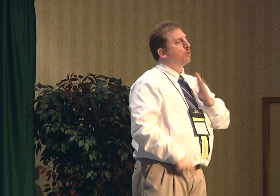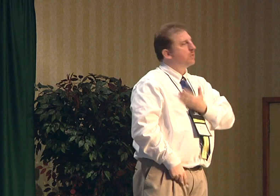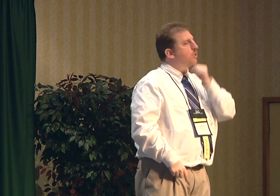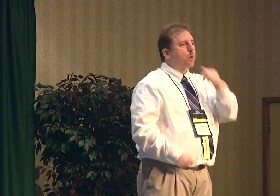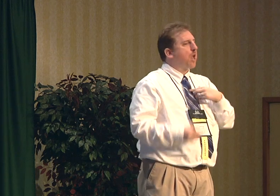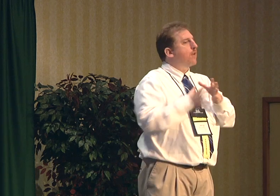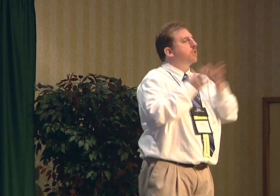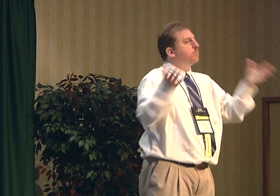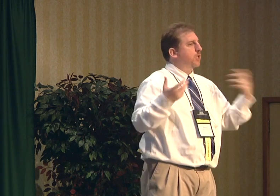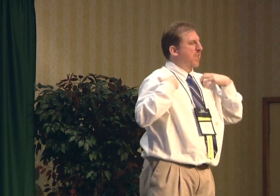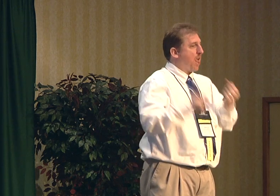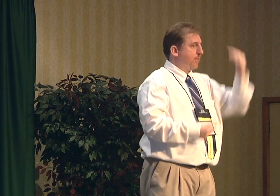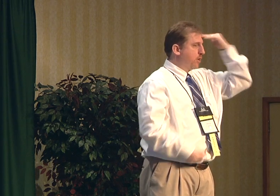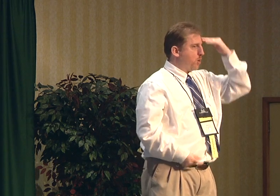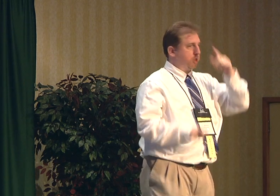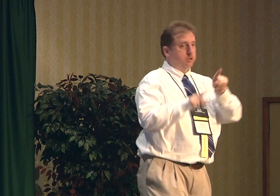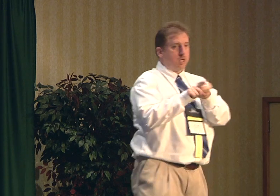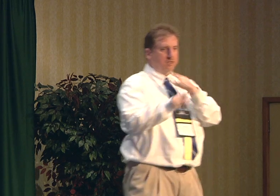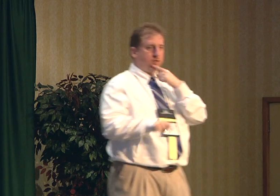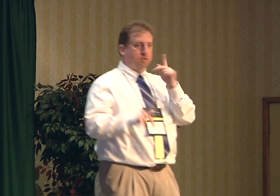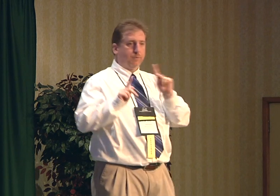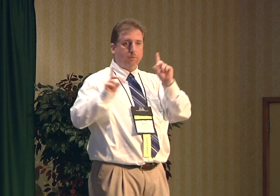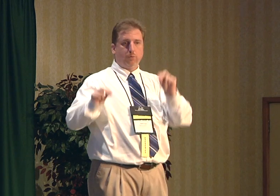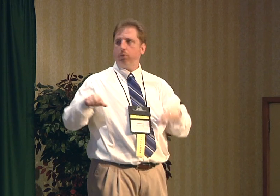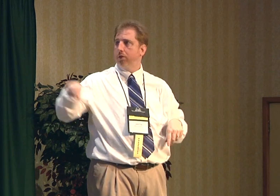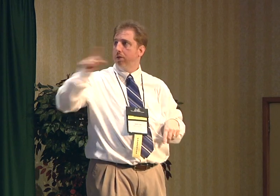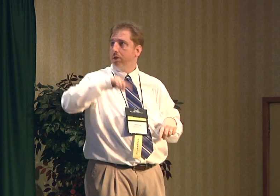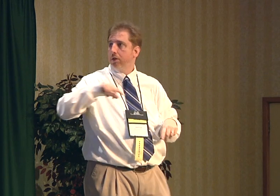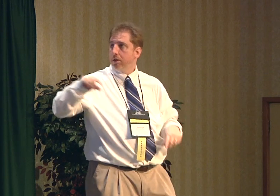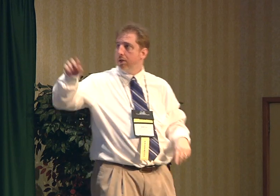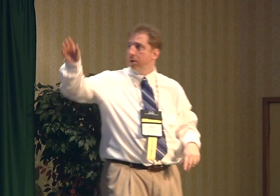So then what happens is we don't have as much healthcare knowledge as hearing people do.